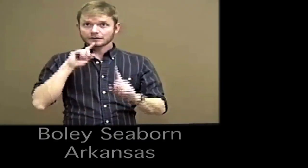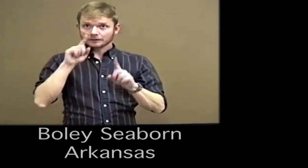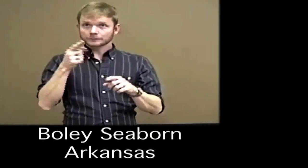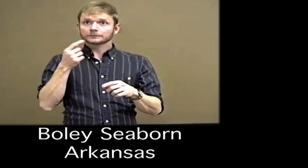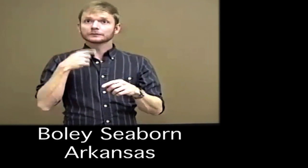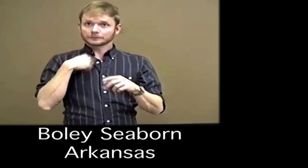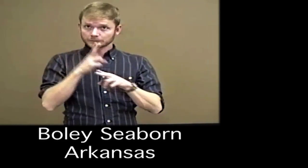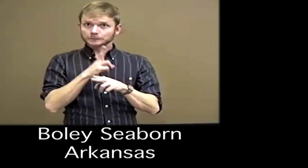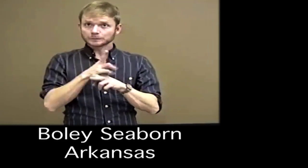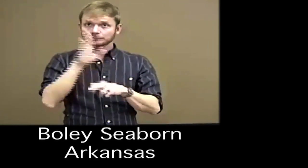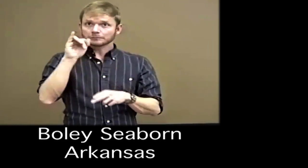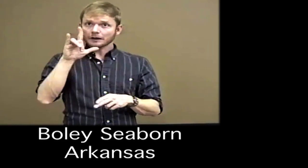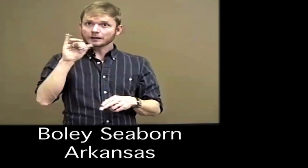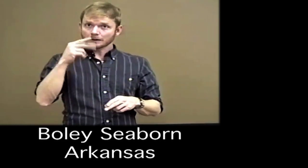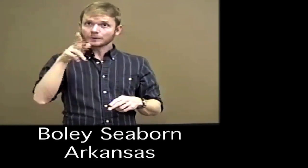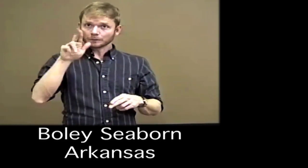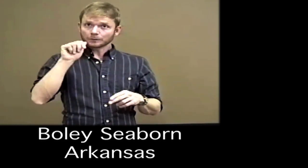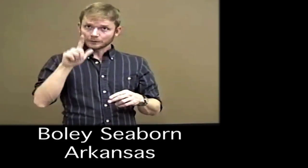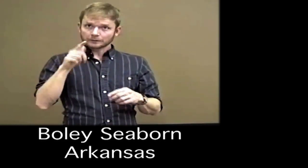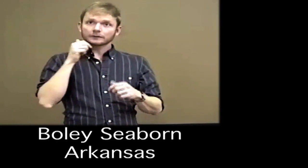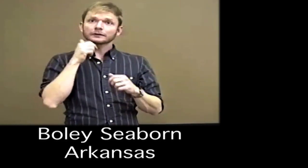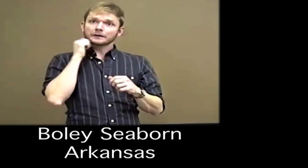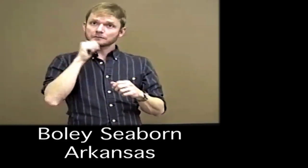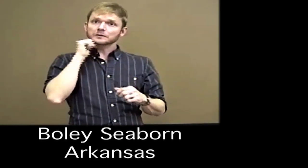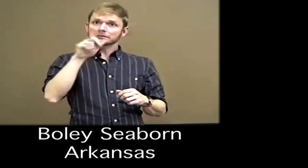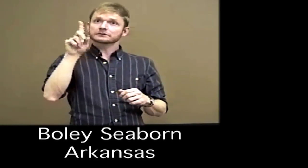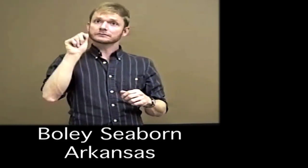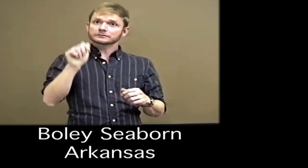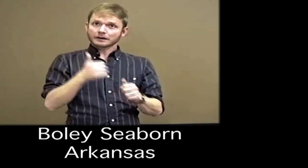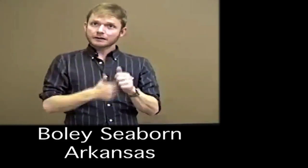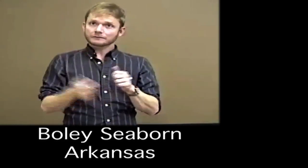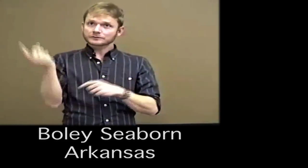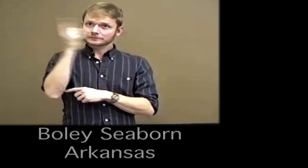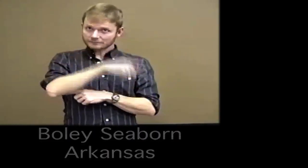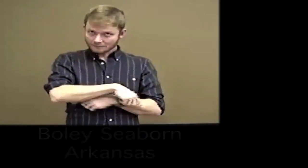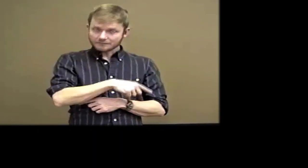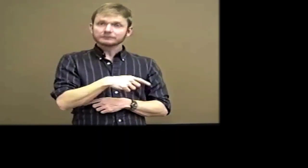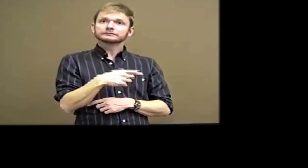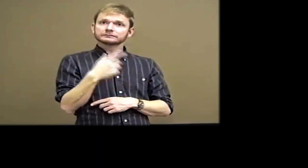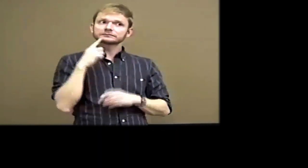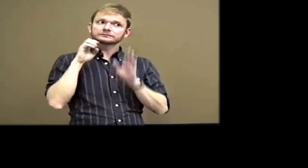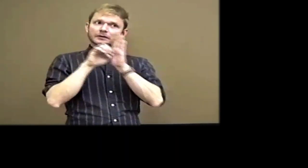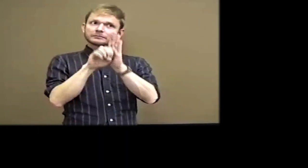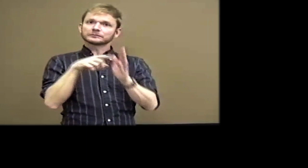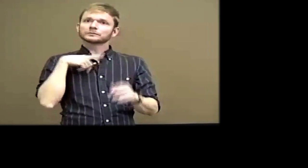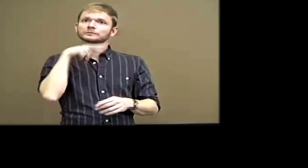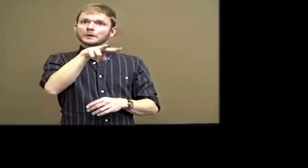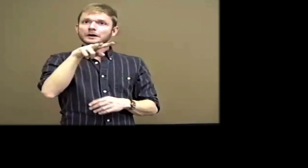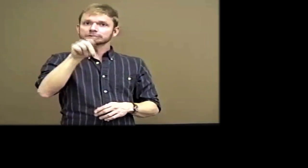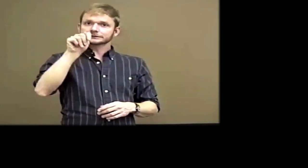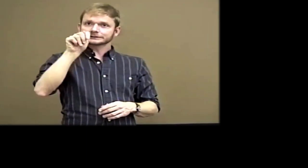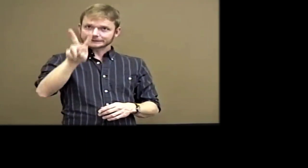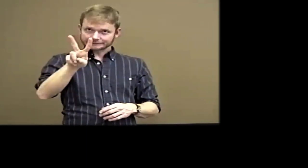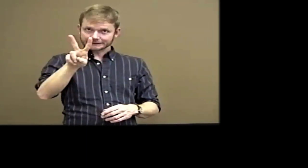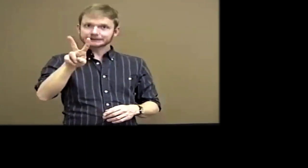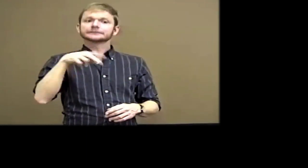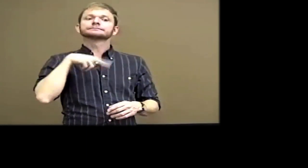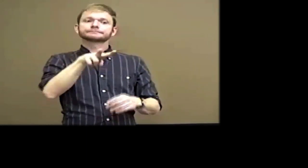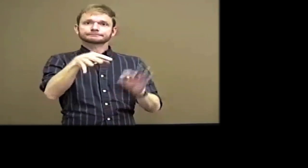I do use my bilingualism every day. For instance, I tend to watch a lot of TV using English captioning. I'm able to follow